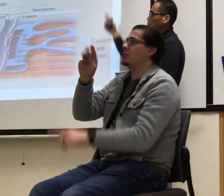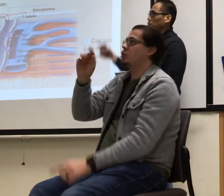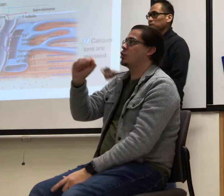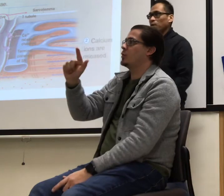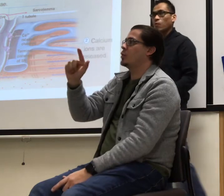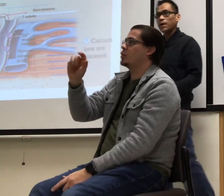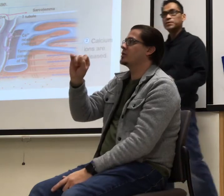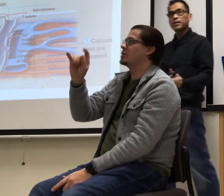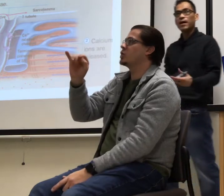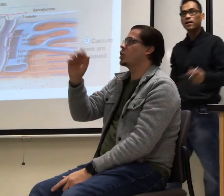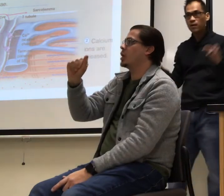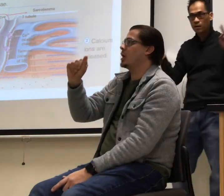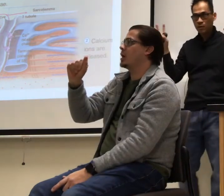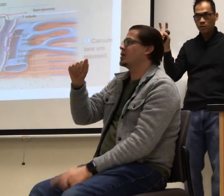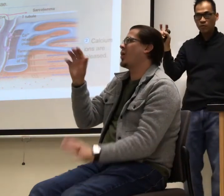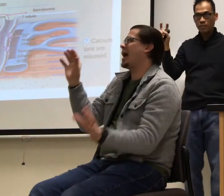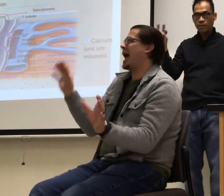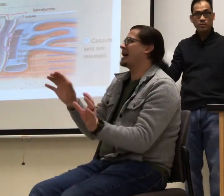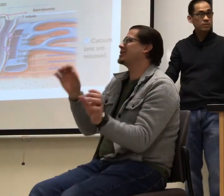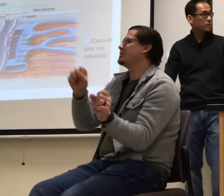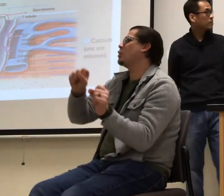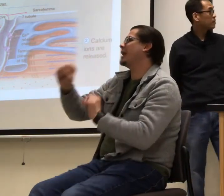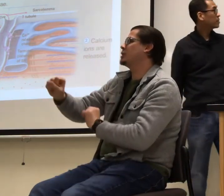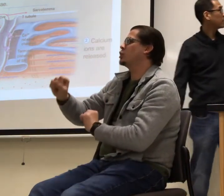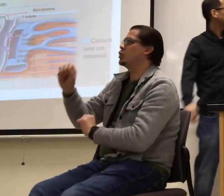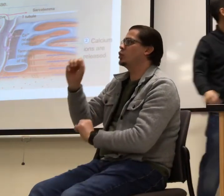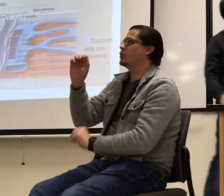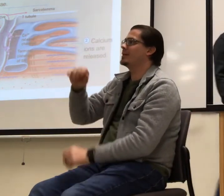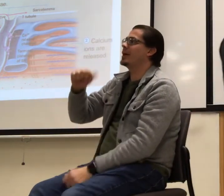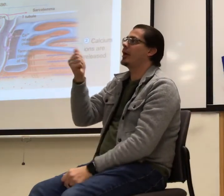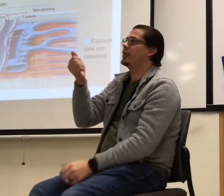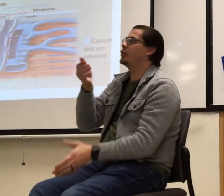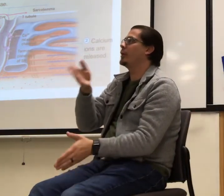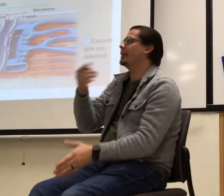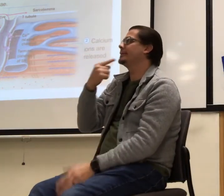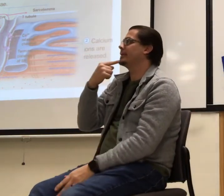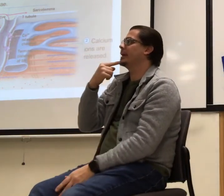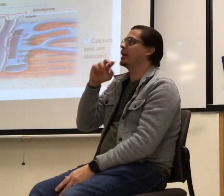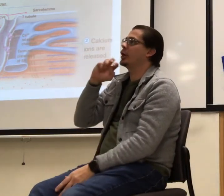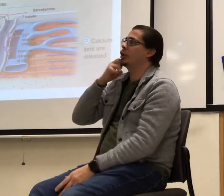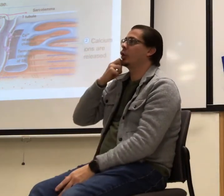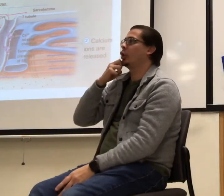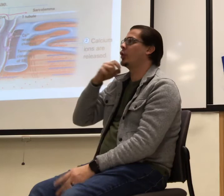action potential is another way to say nerve impulse.